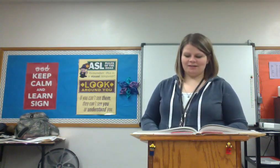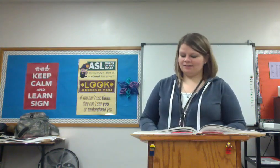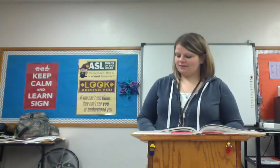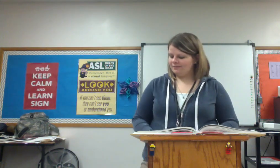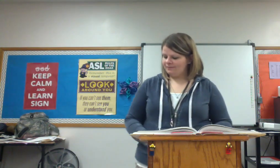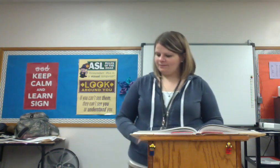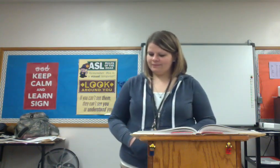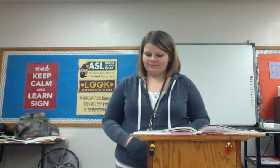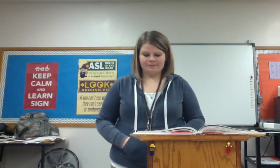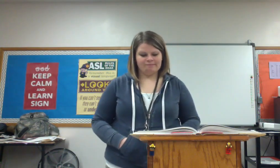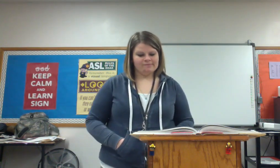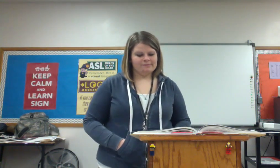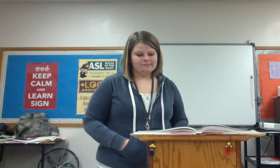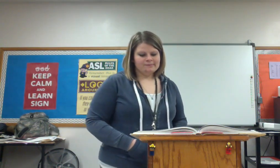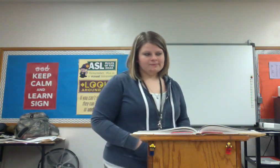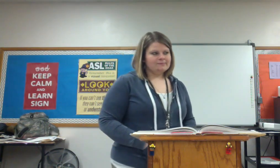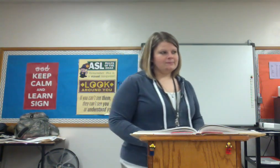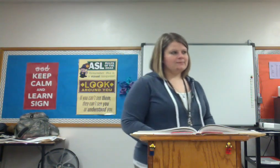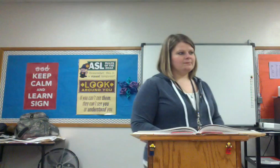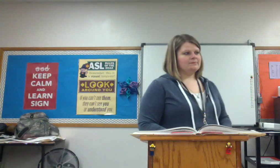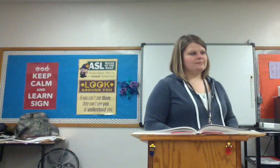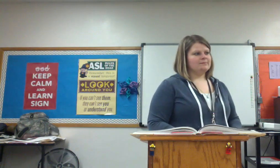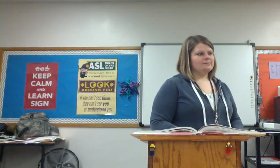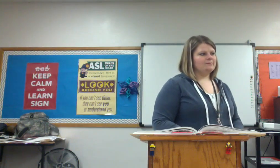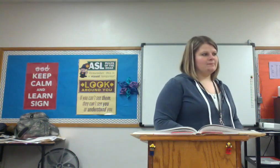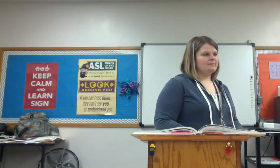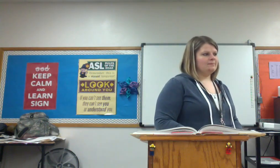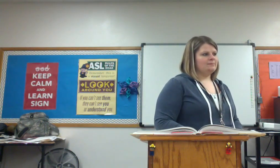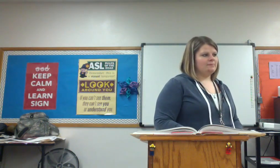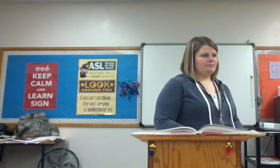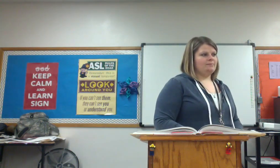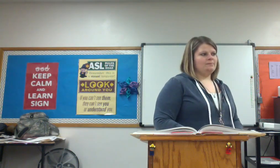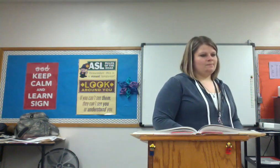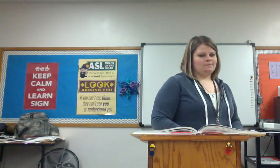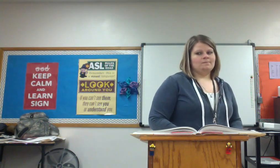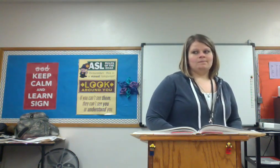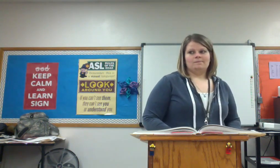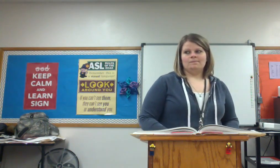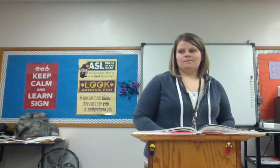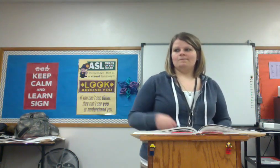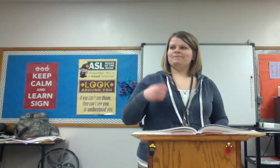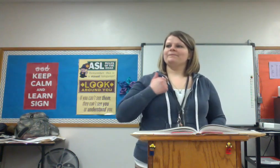good. Gotta pick on, it's classy. How do you do Canada?